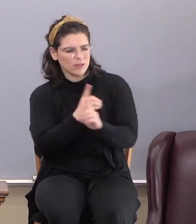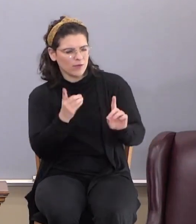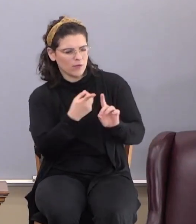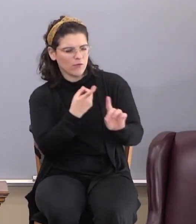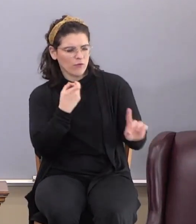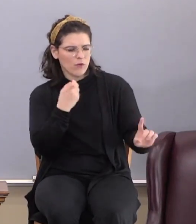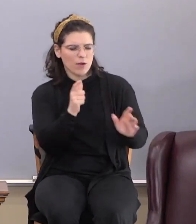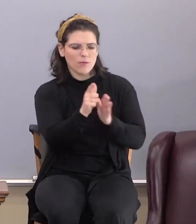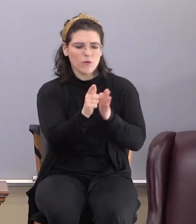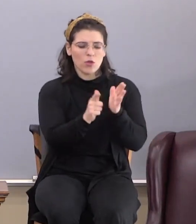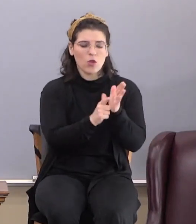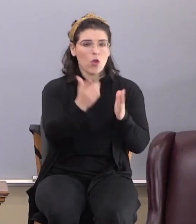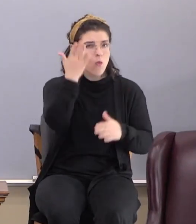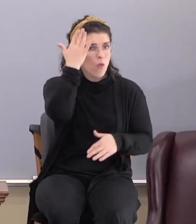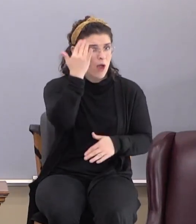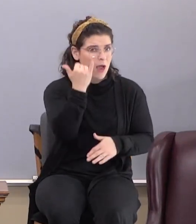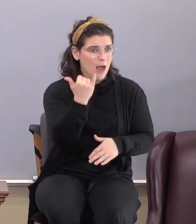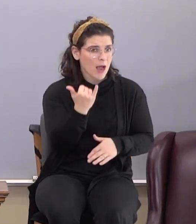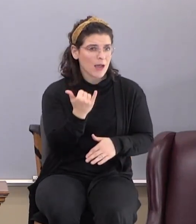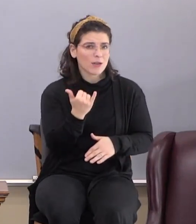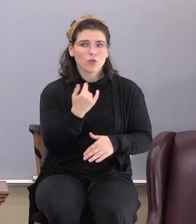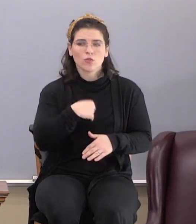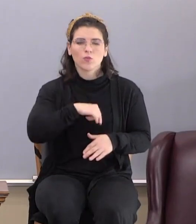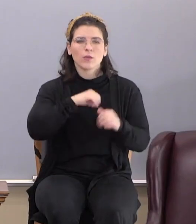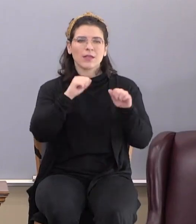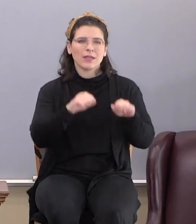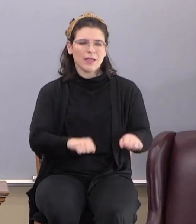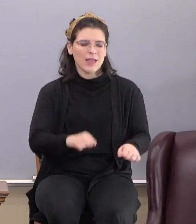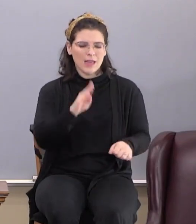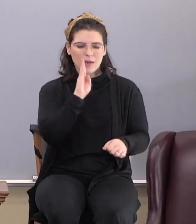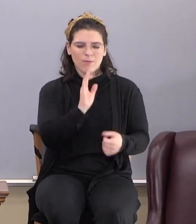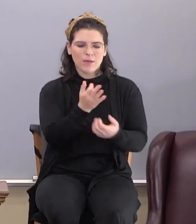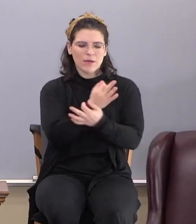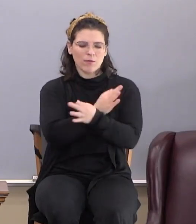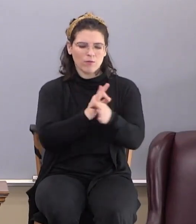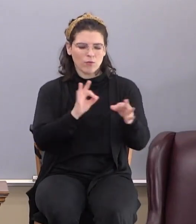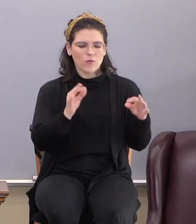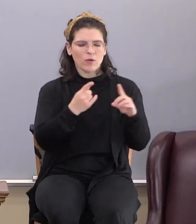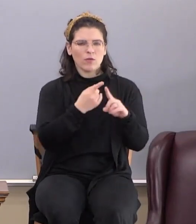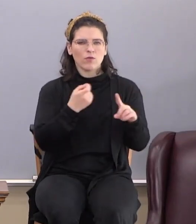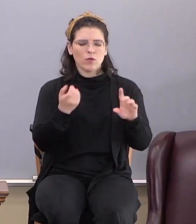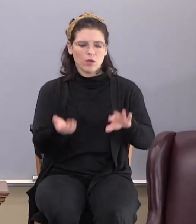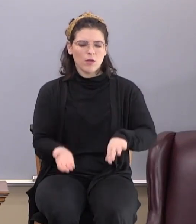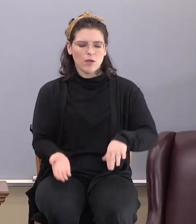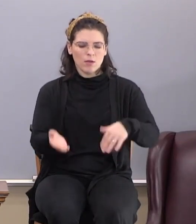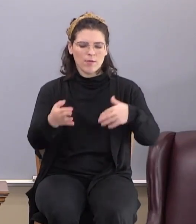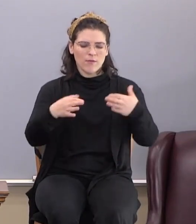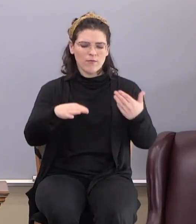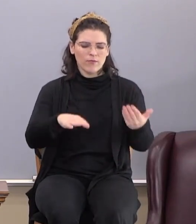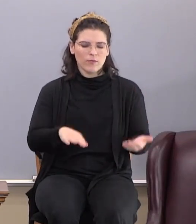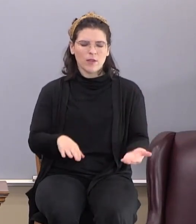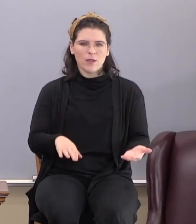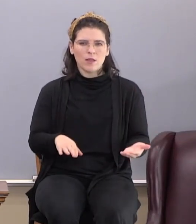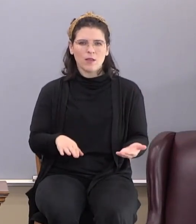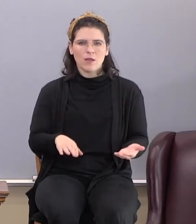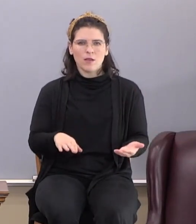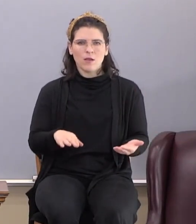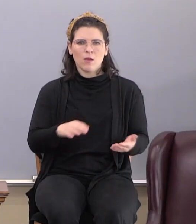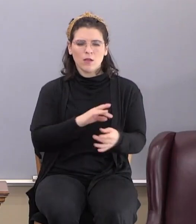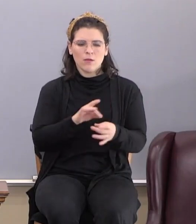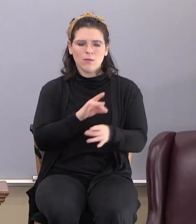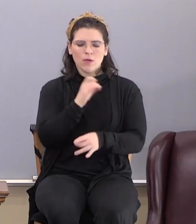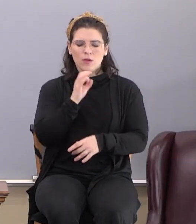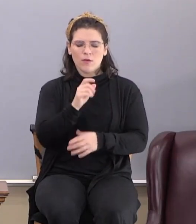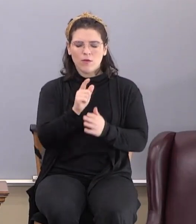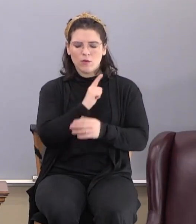law. Why? So that we can be free from death. Where the Spirit of the